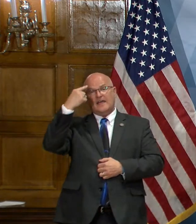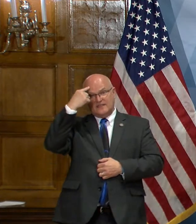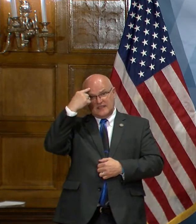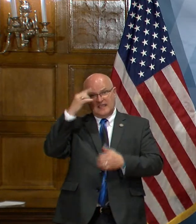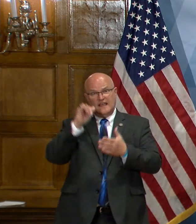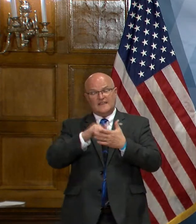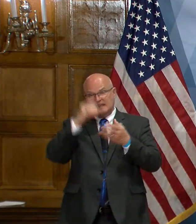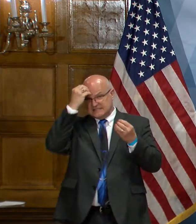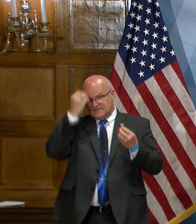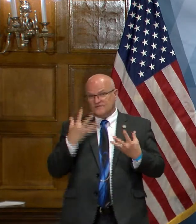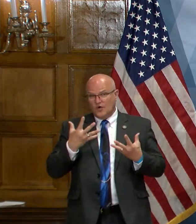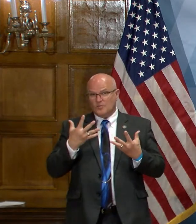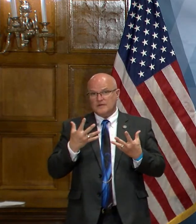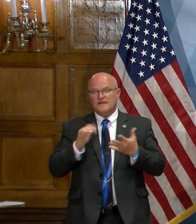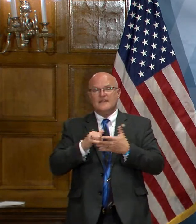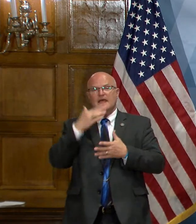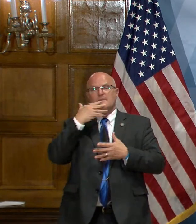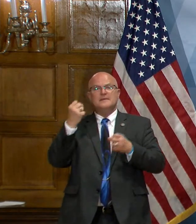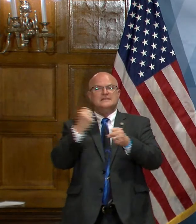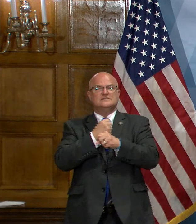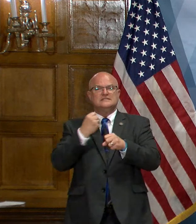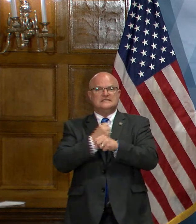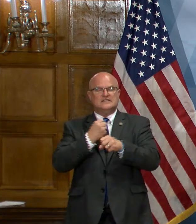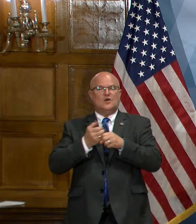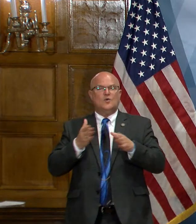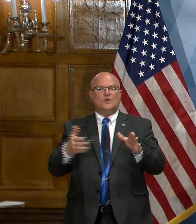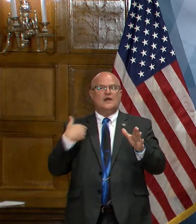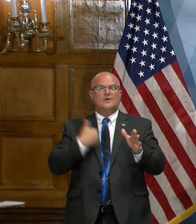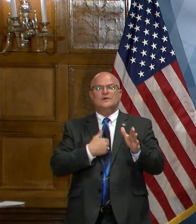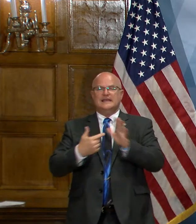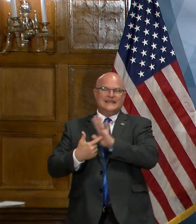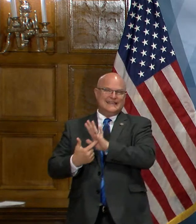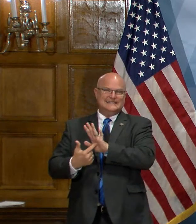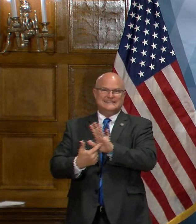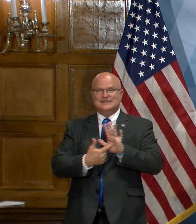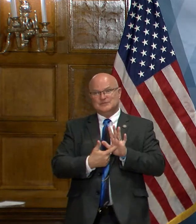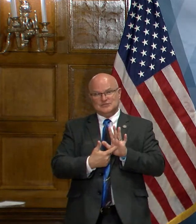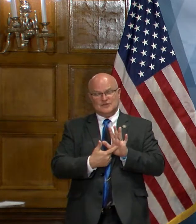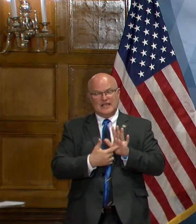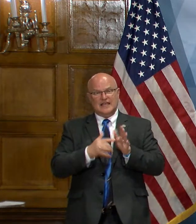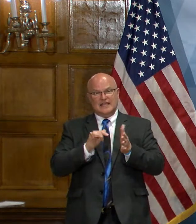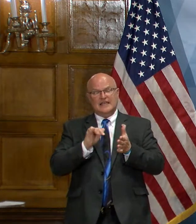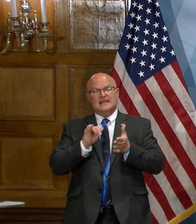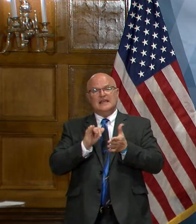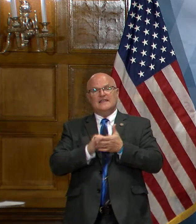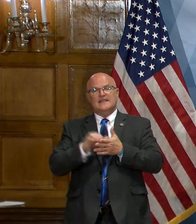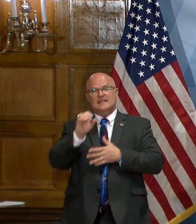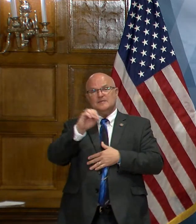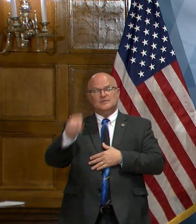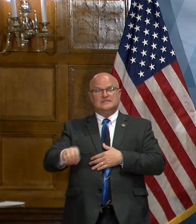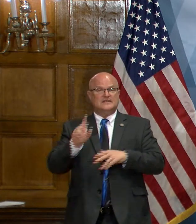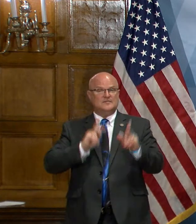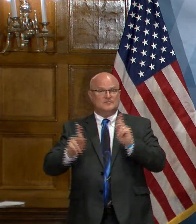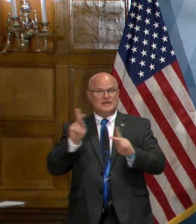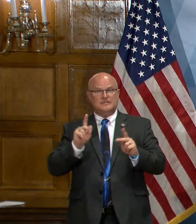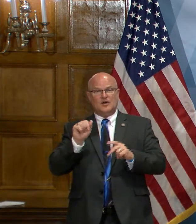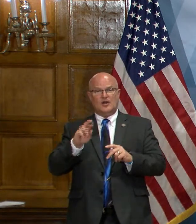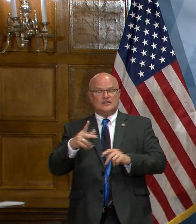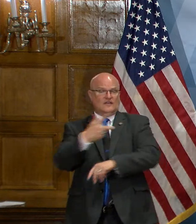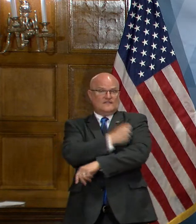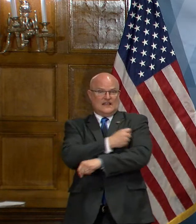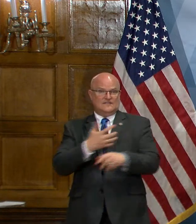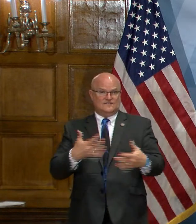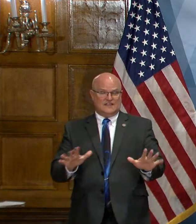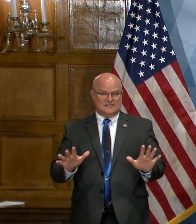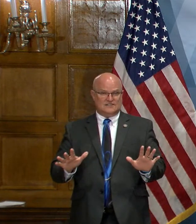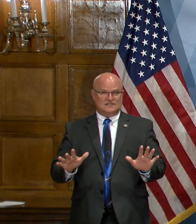that's informative. That's the best way we can demonstrate that the percent of Arkansans that are